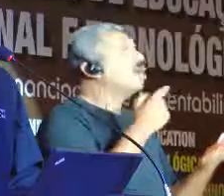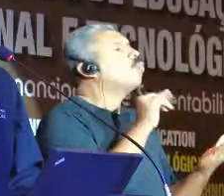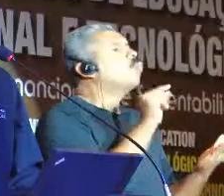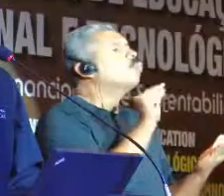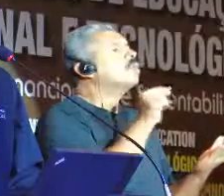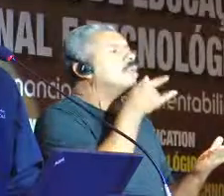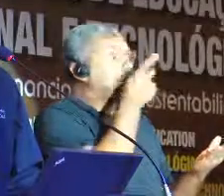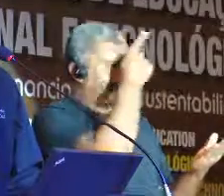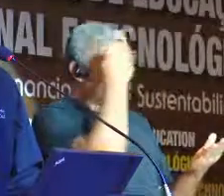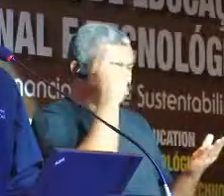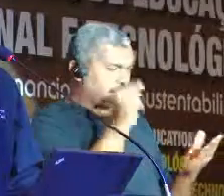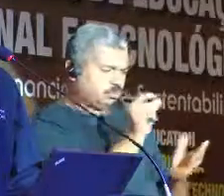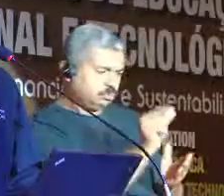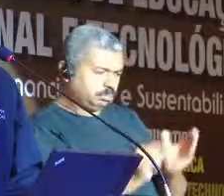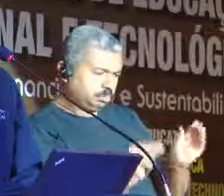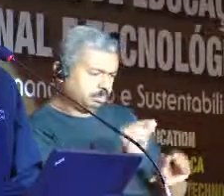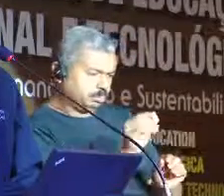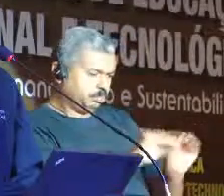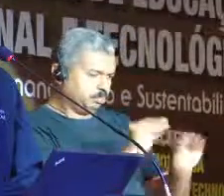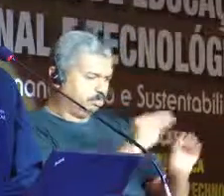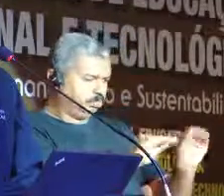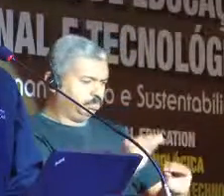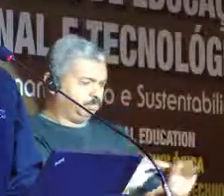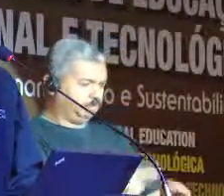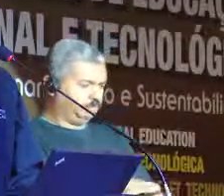Microsoft has 70,000 employees.